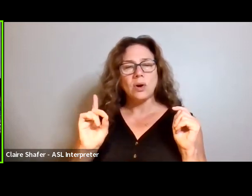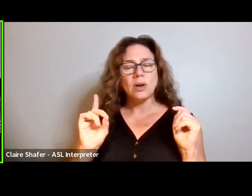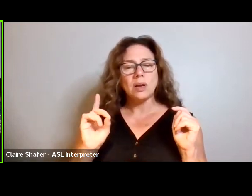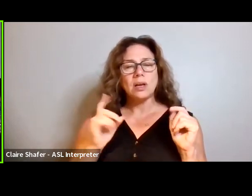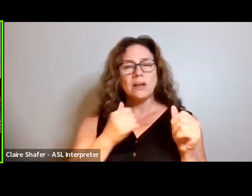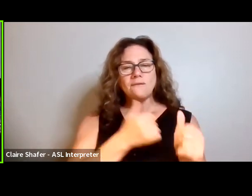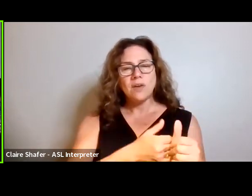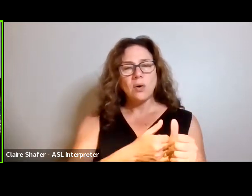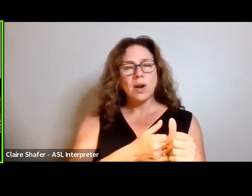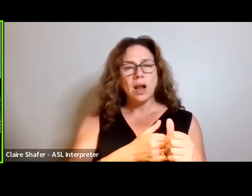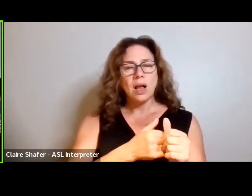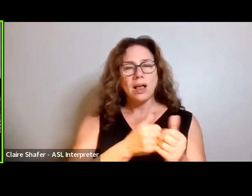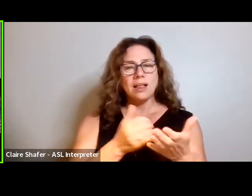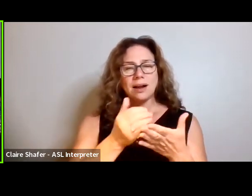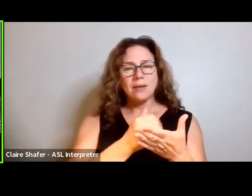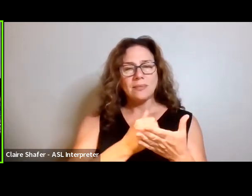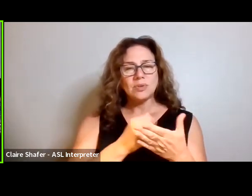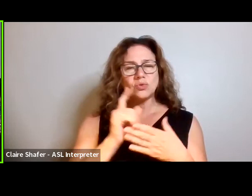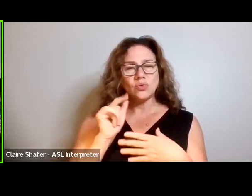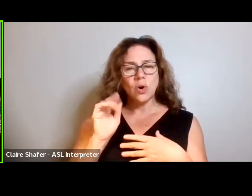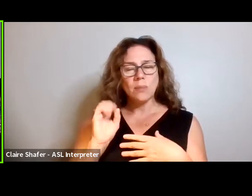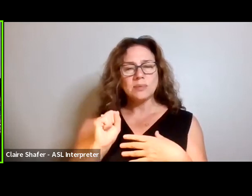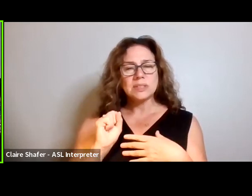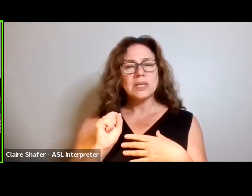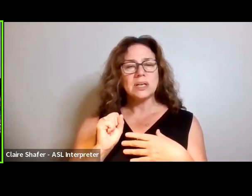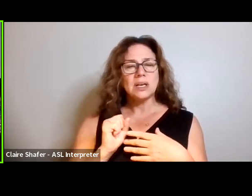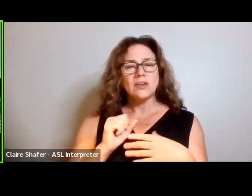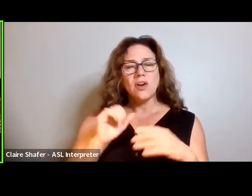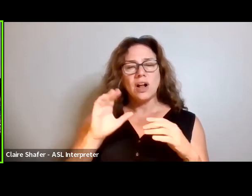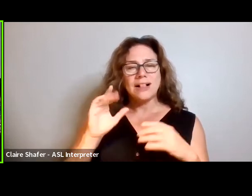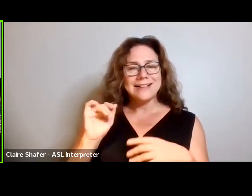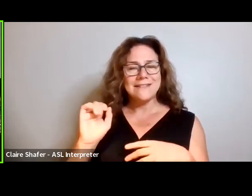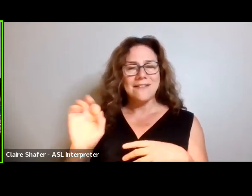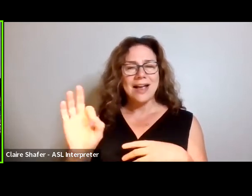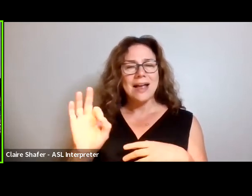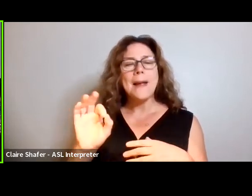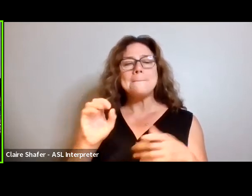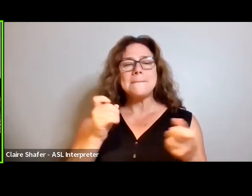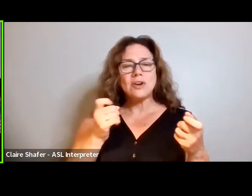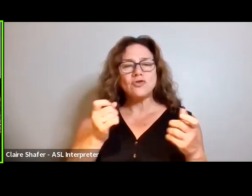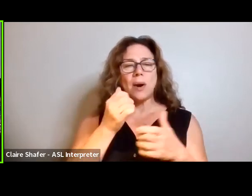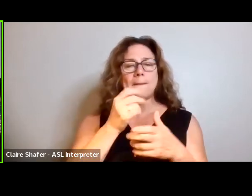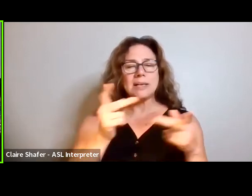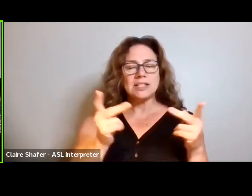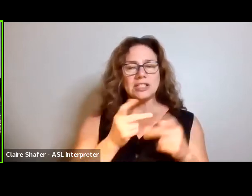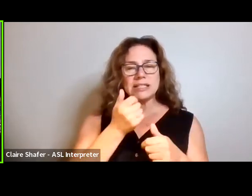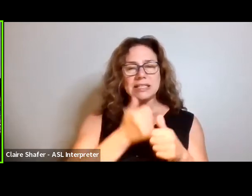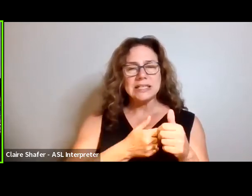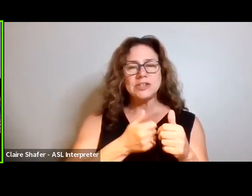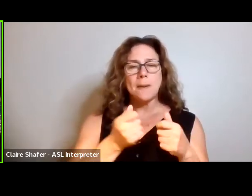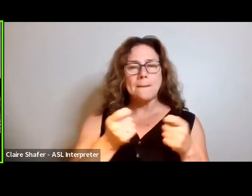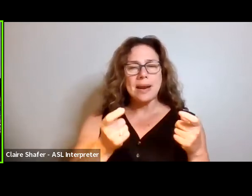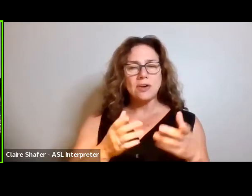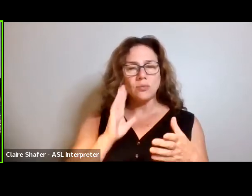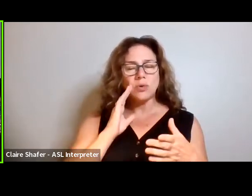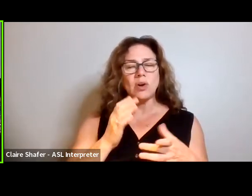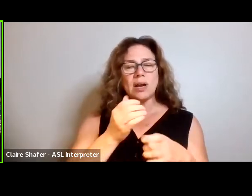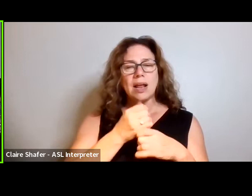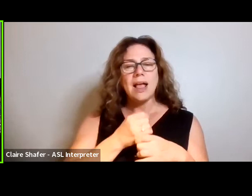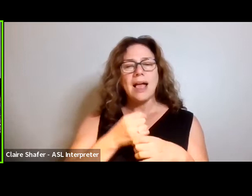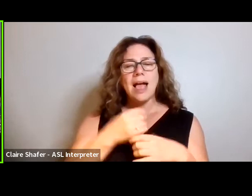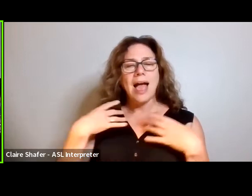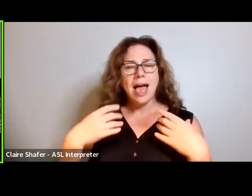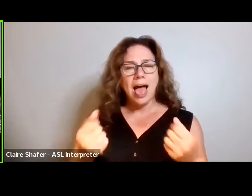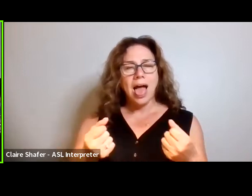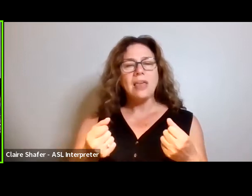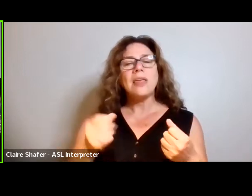compensation terms for the district's non-represented administrator and classified manager positions. Each administrator manager will receive the health and welfare benefits of up